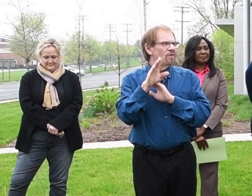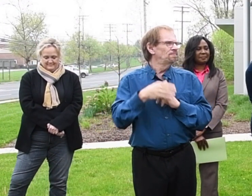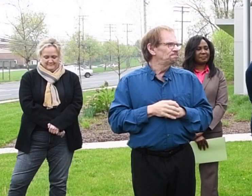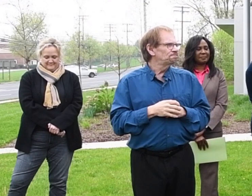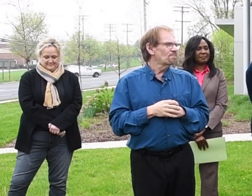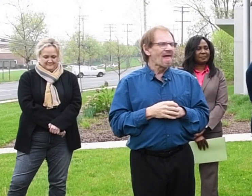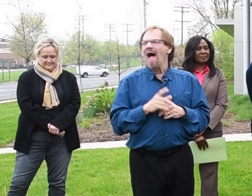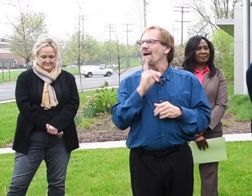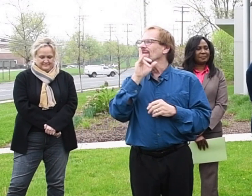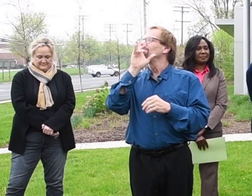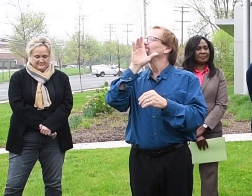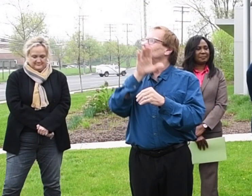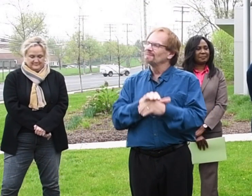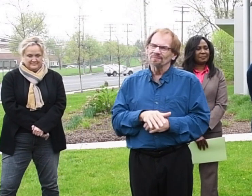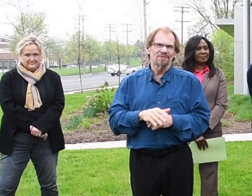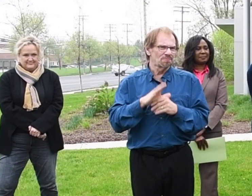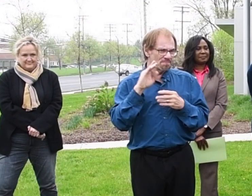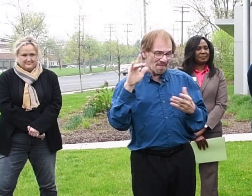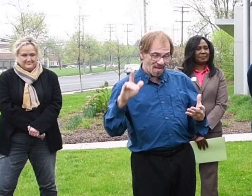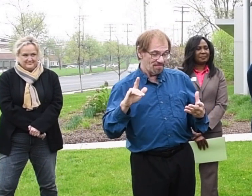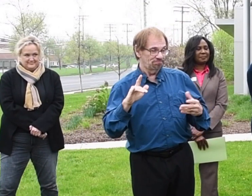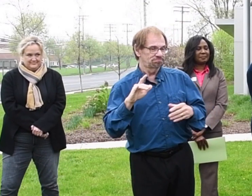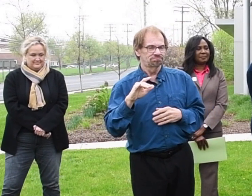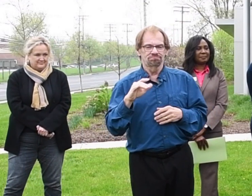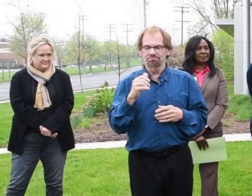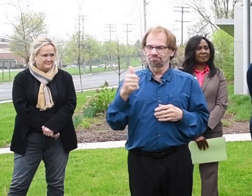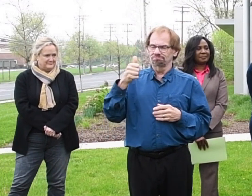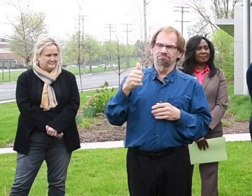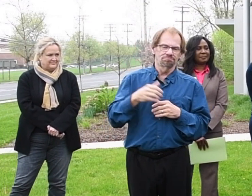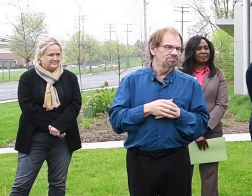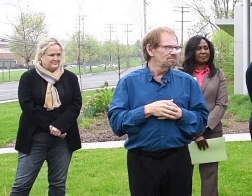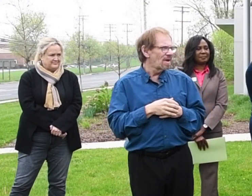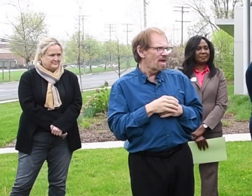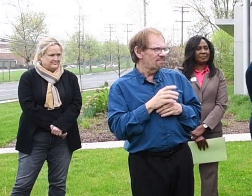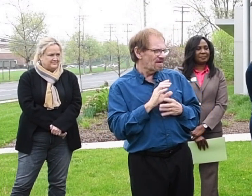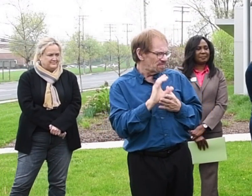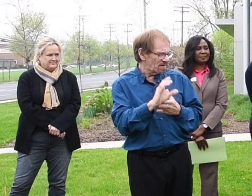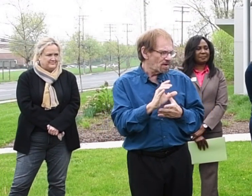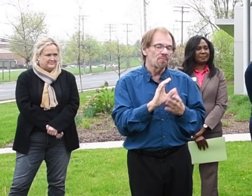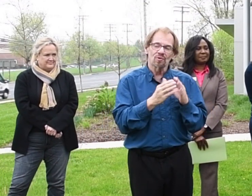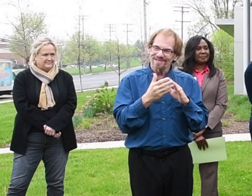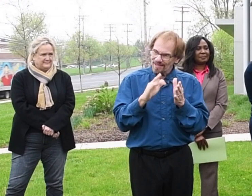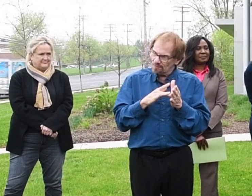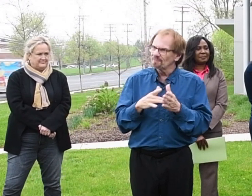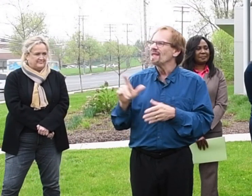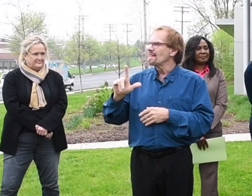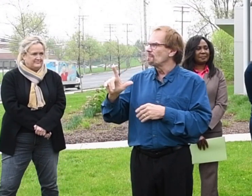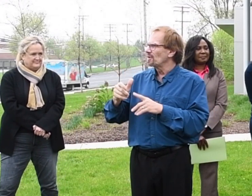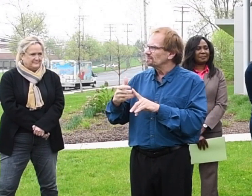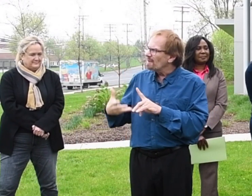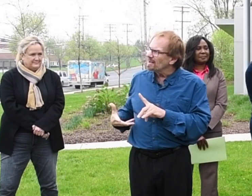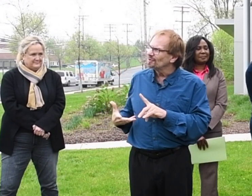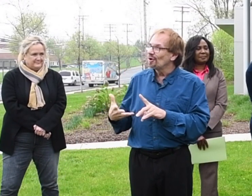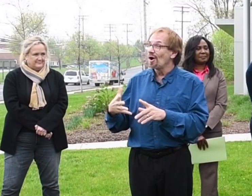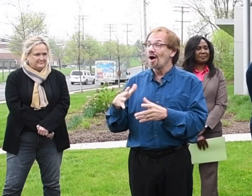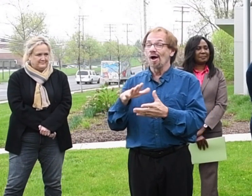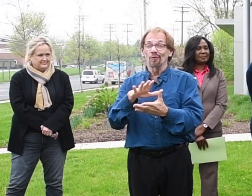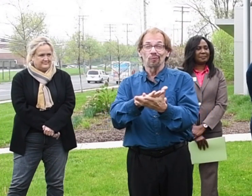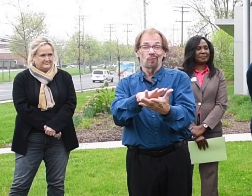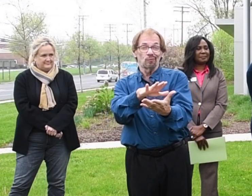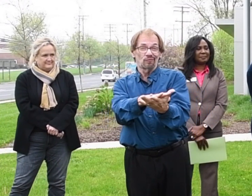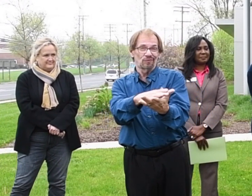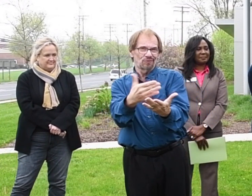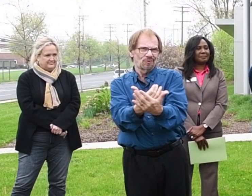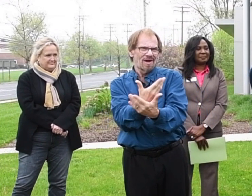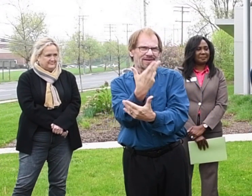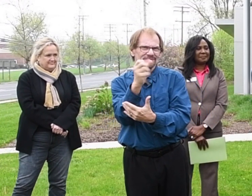commitments to Elkridge in this year's capital budget, with investments in a community center, a library expansion, and a site for the new